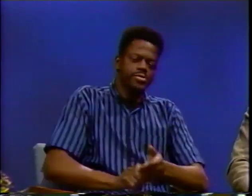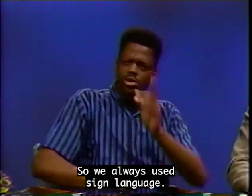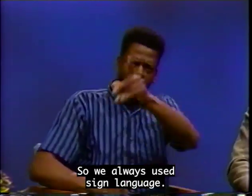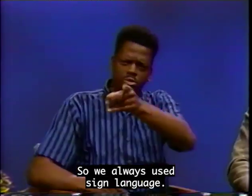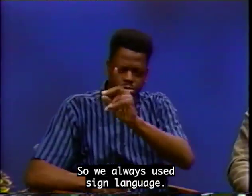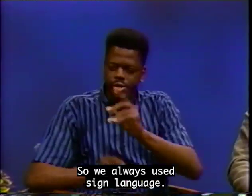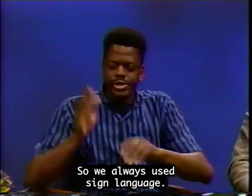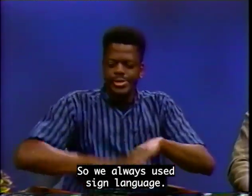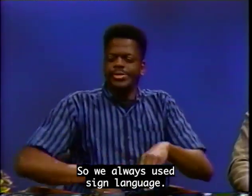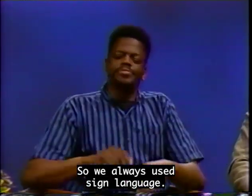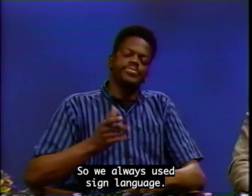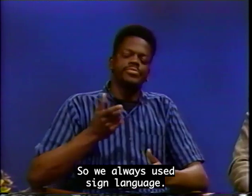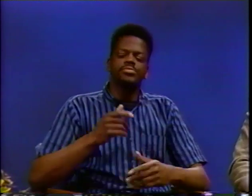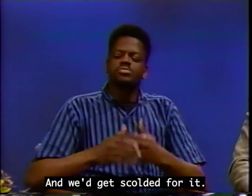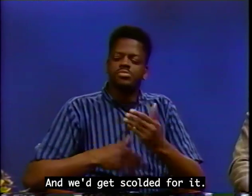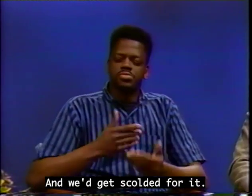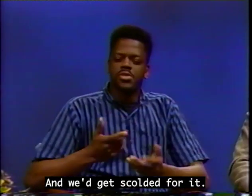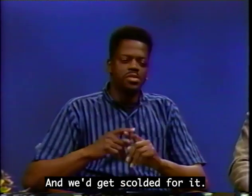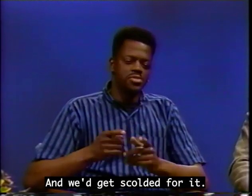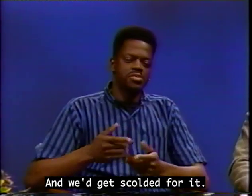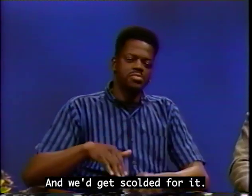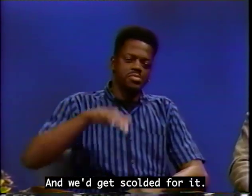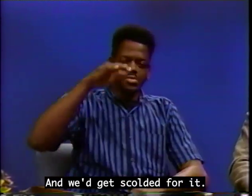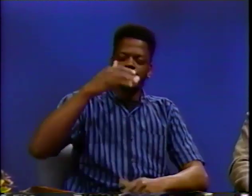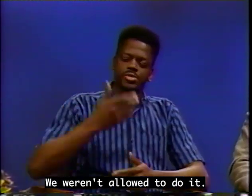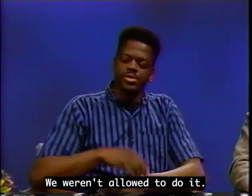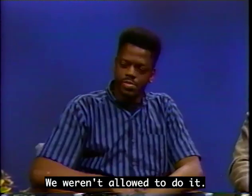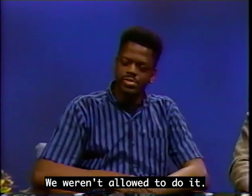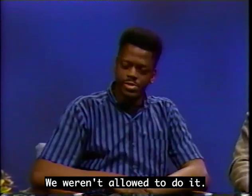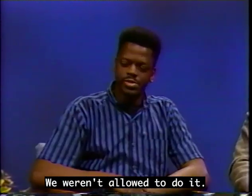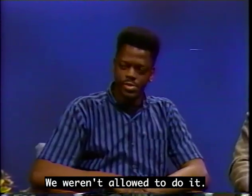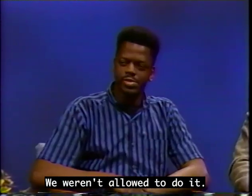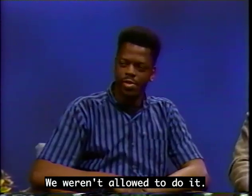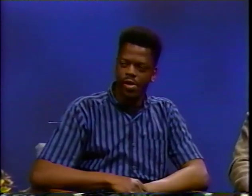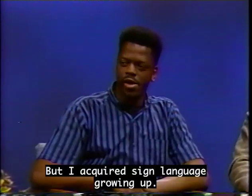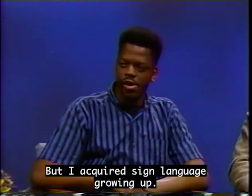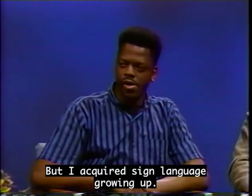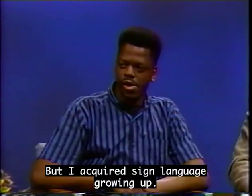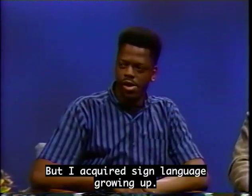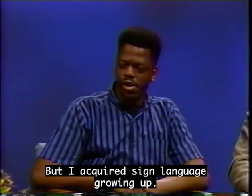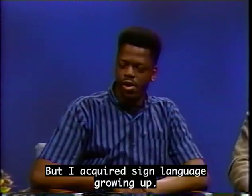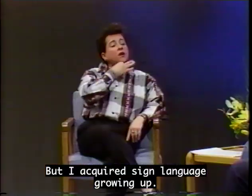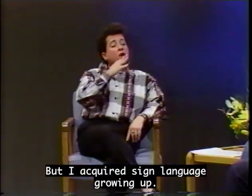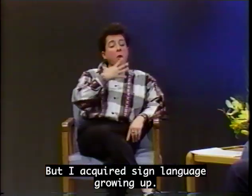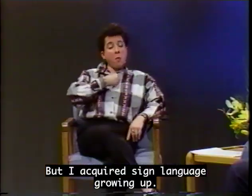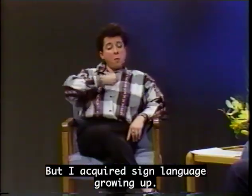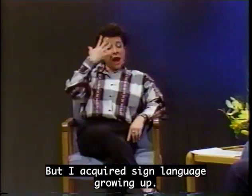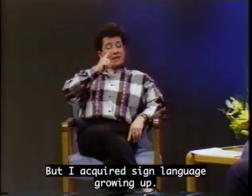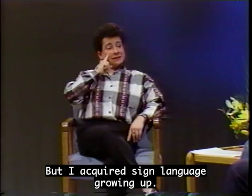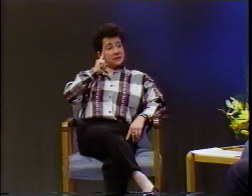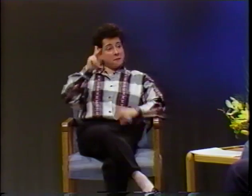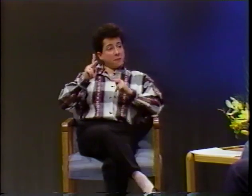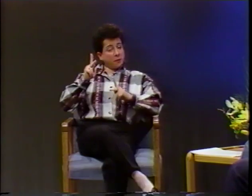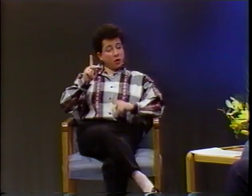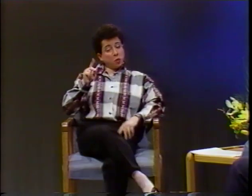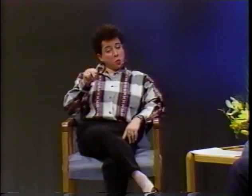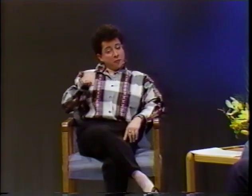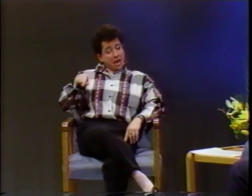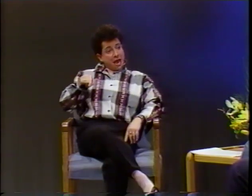time. So we always used sign language. And we'd get scolded for it. We weren't allowed to do it, but I acquired sign language growing up.